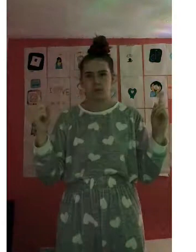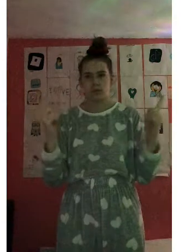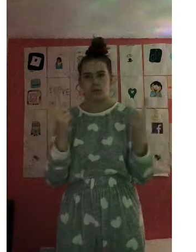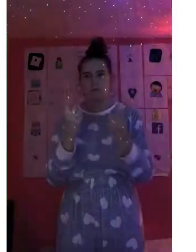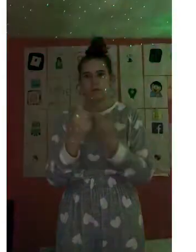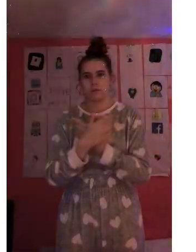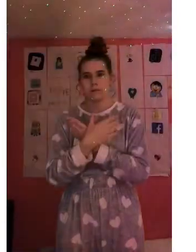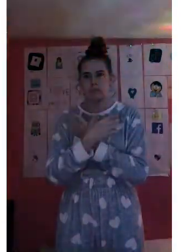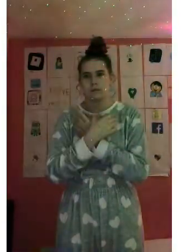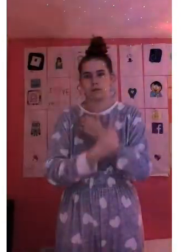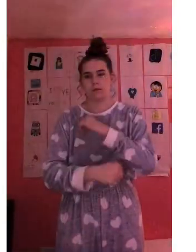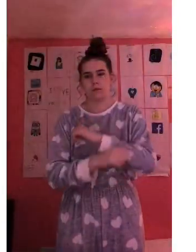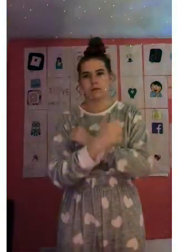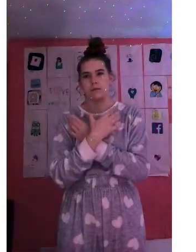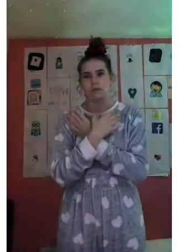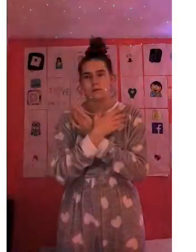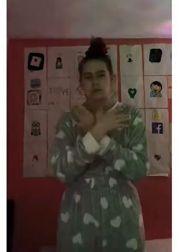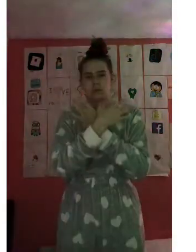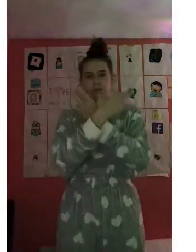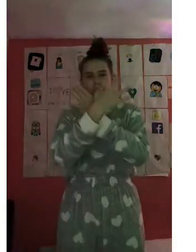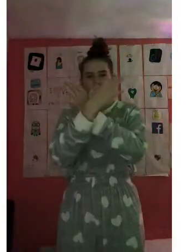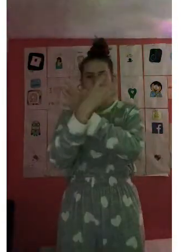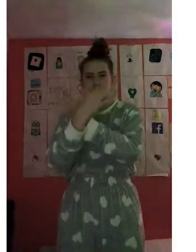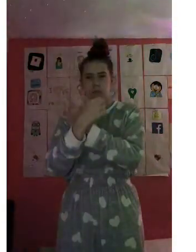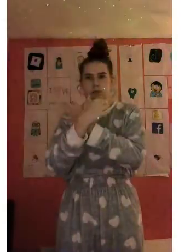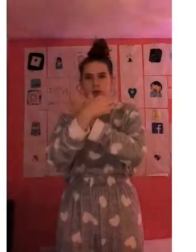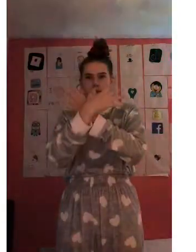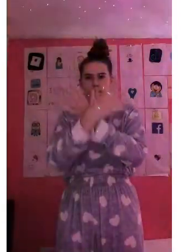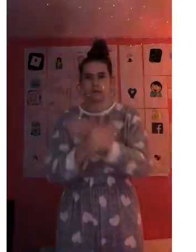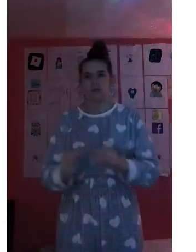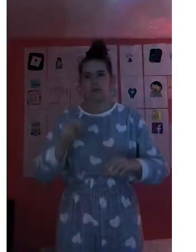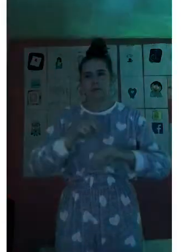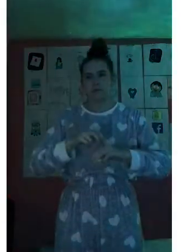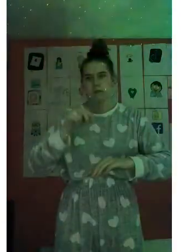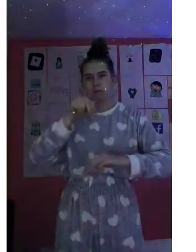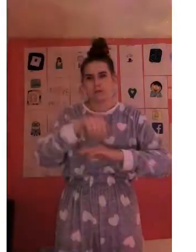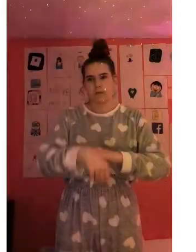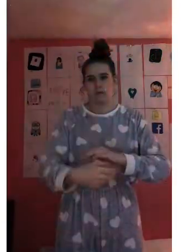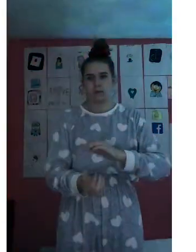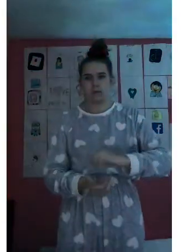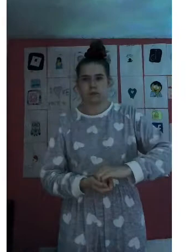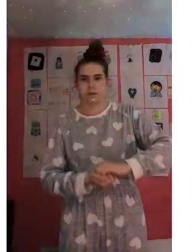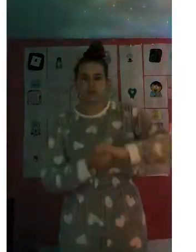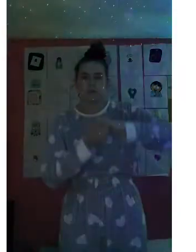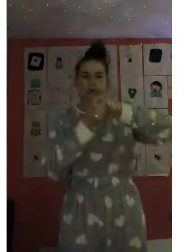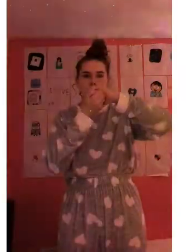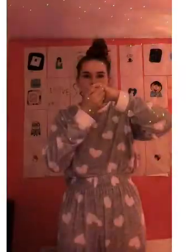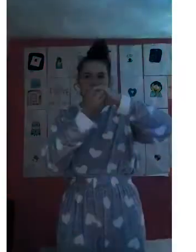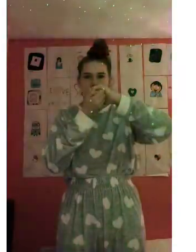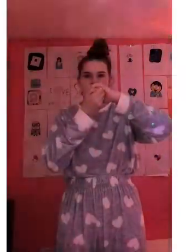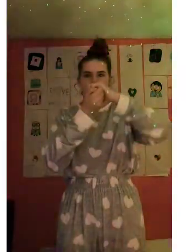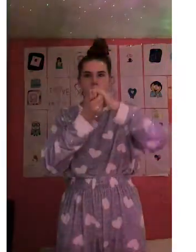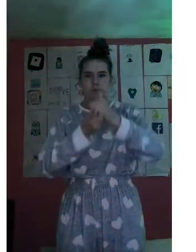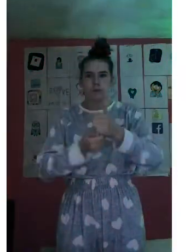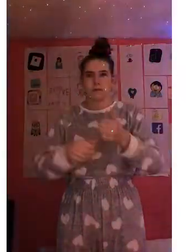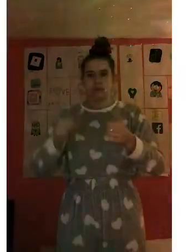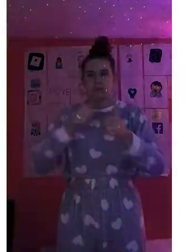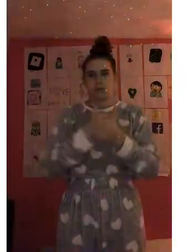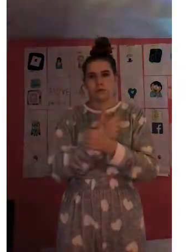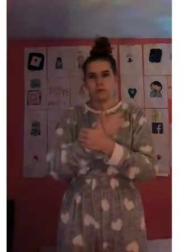the shape of my mind When I fell down, you'd be there holding me up Spread your